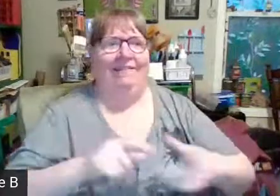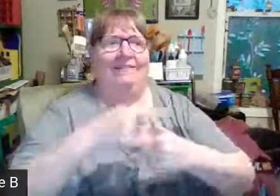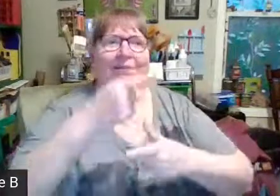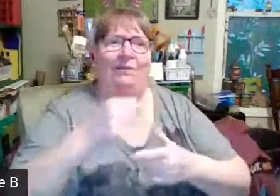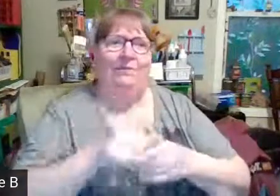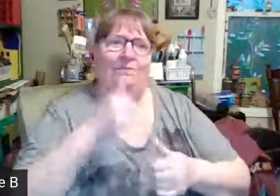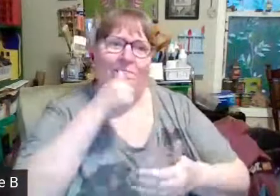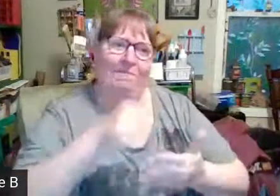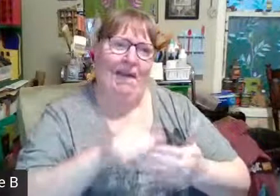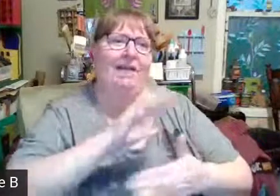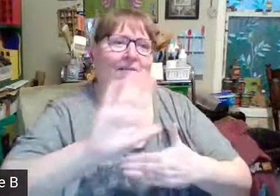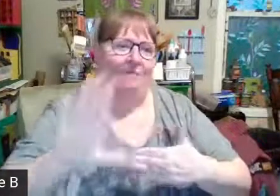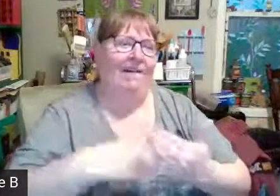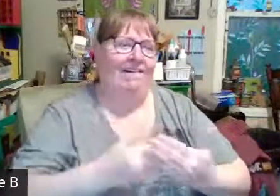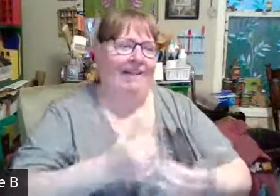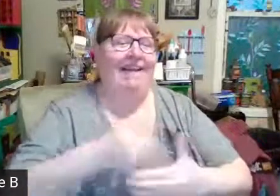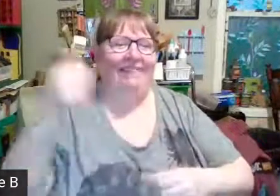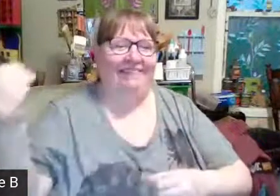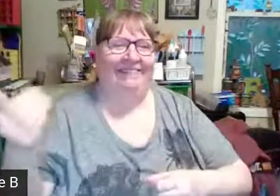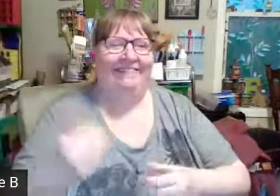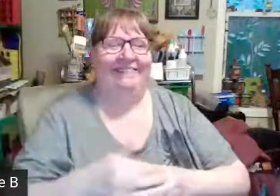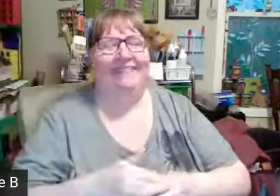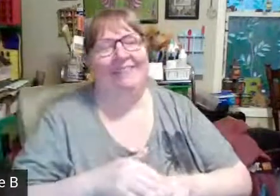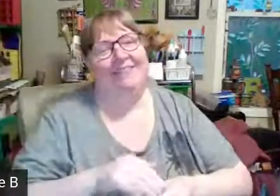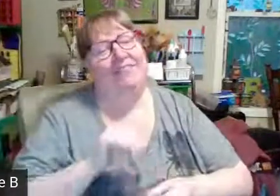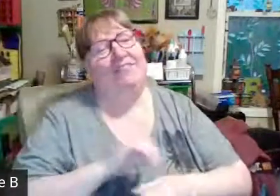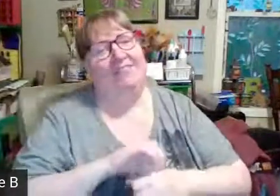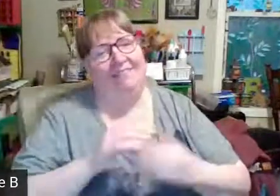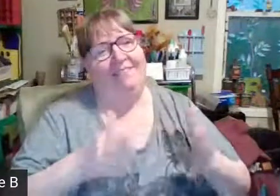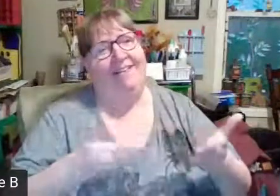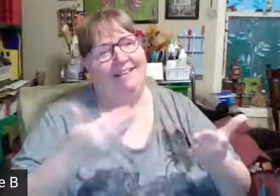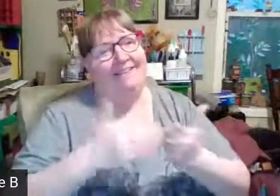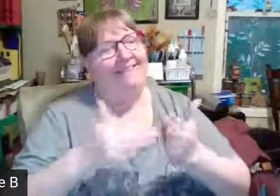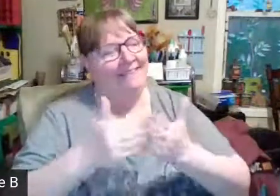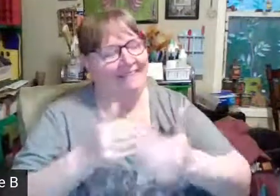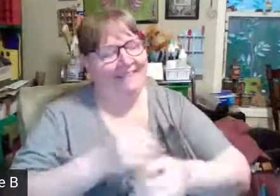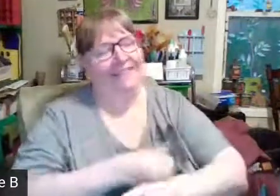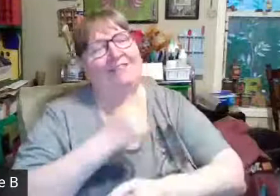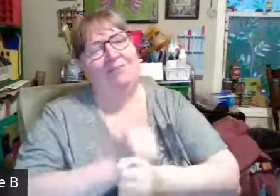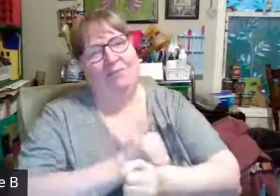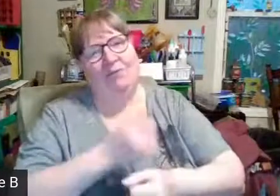feeling that, you know, that was a lot of work in hours, but that was really a good feeling.